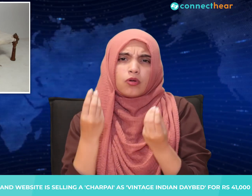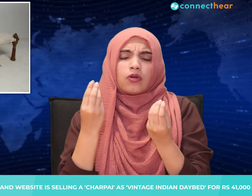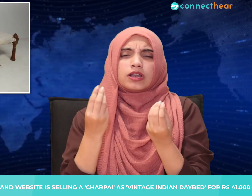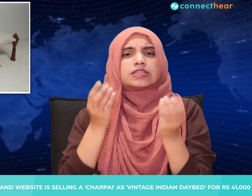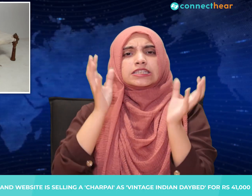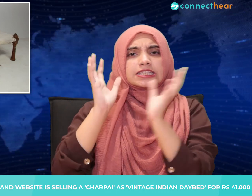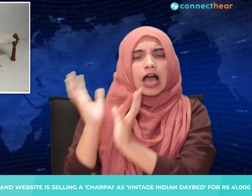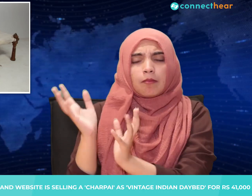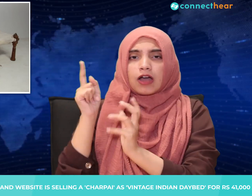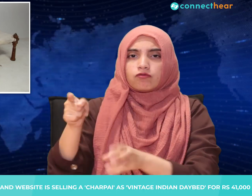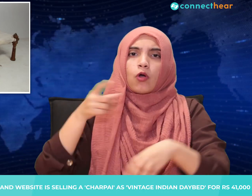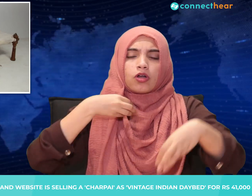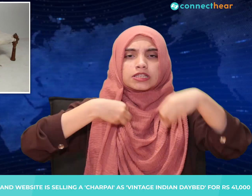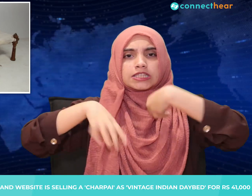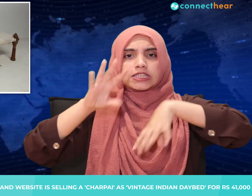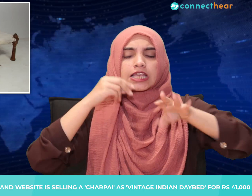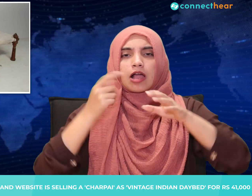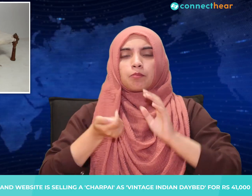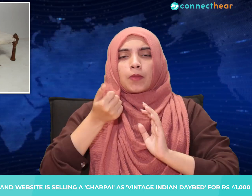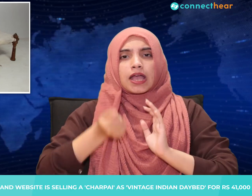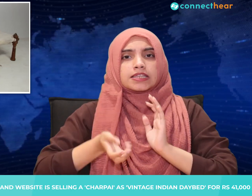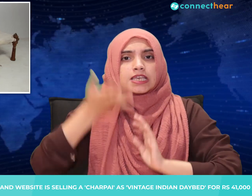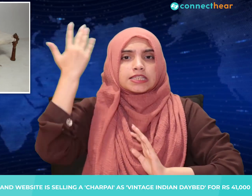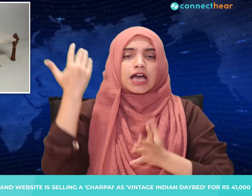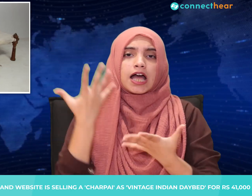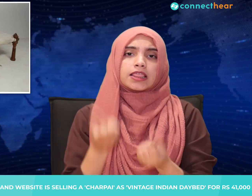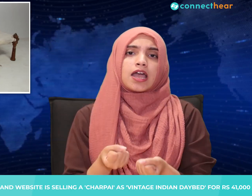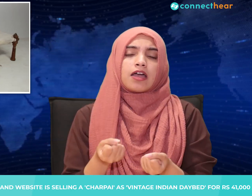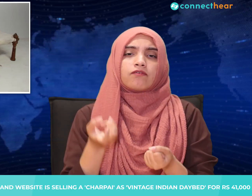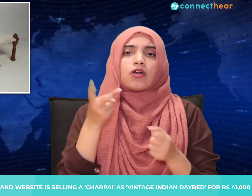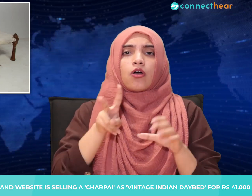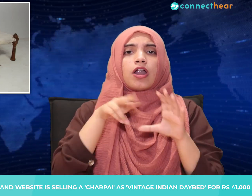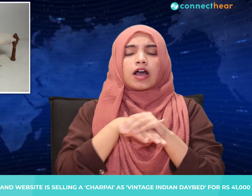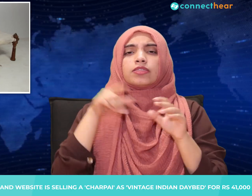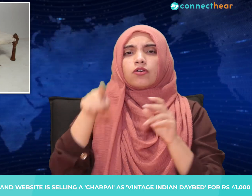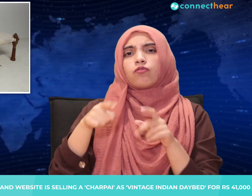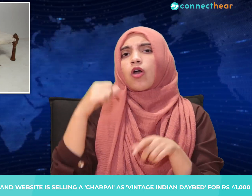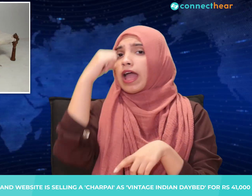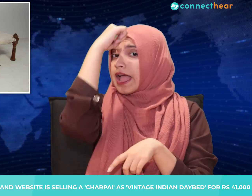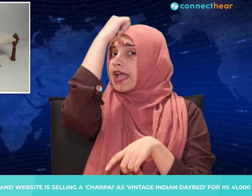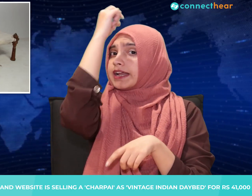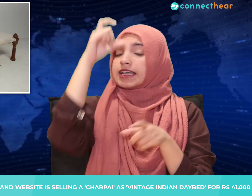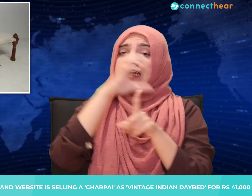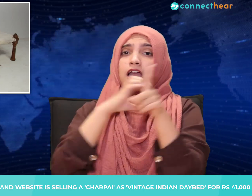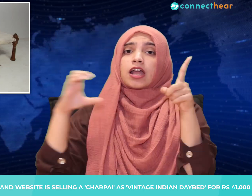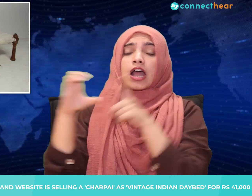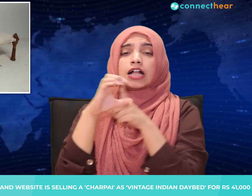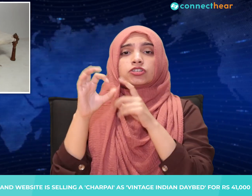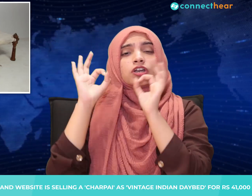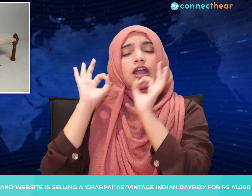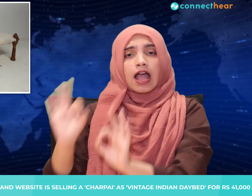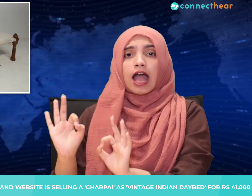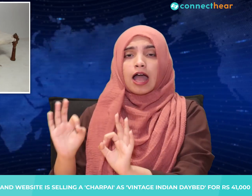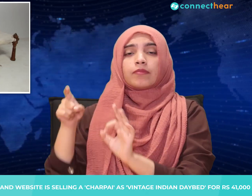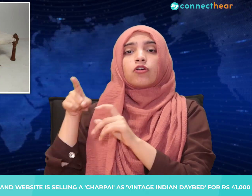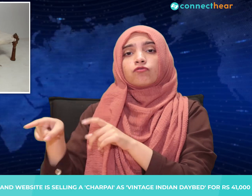For Indian culture, this isn't new. From Mehndi to Hela designs, selling kurta pajama tops